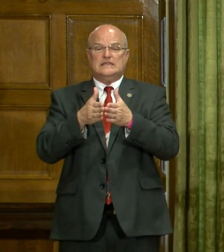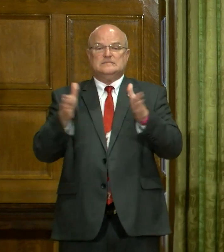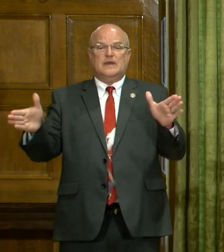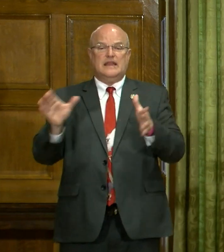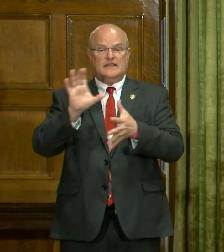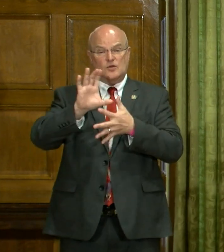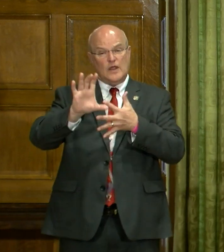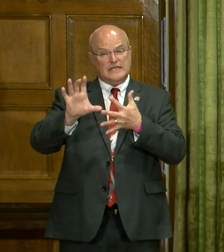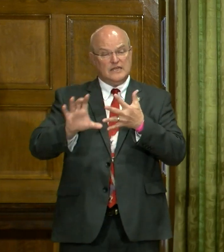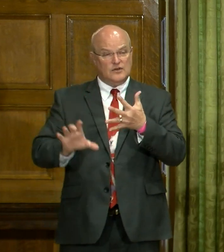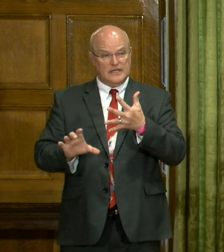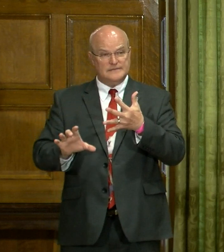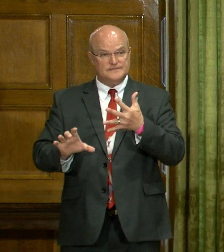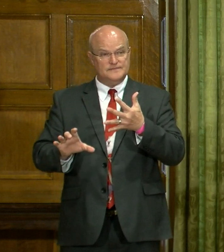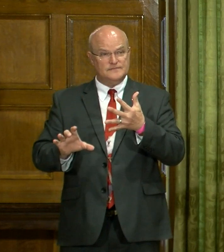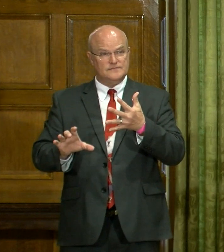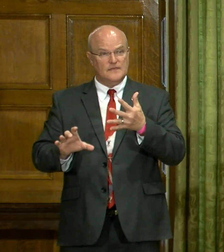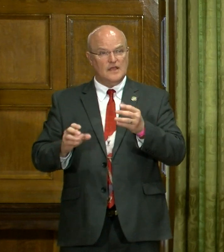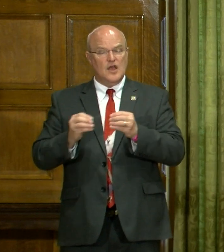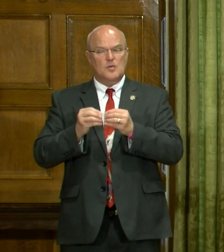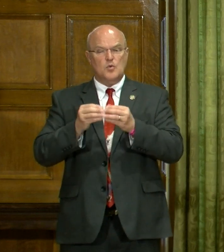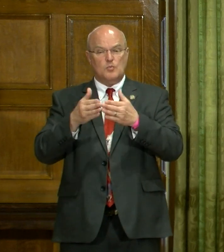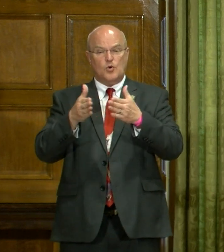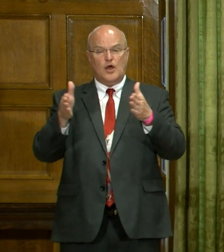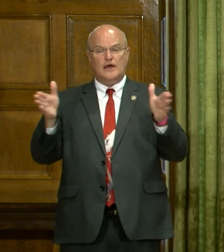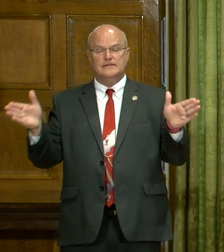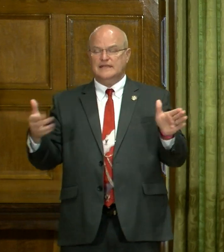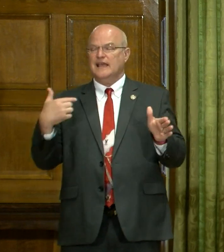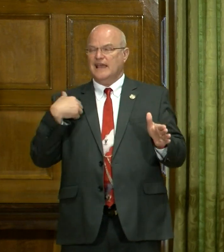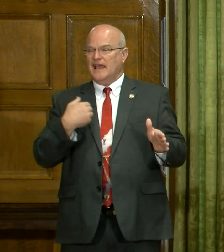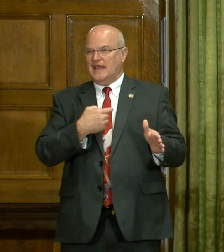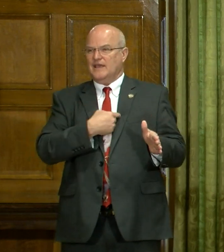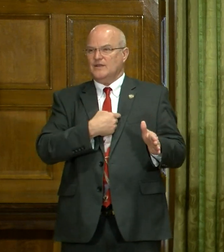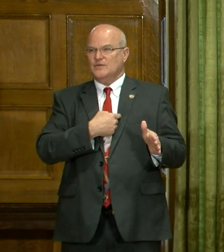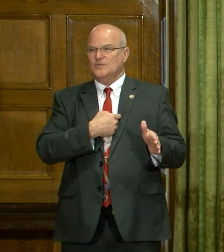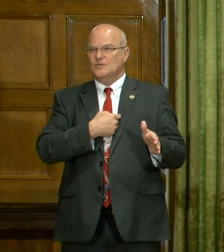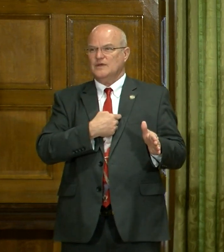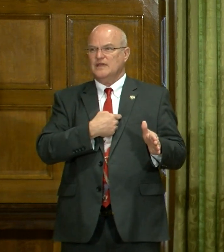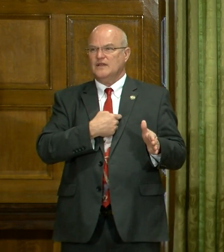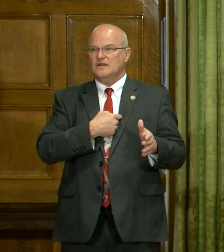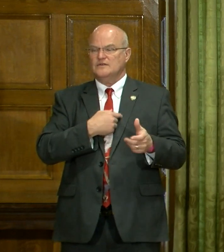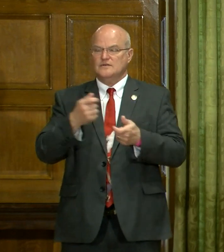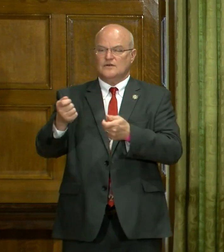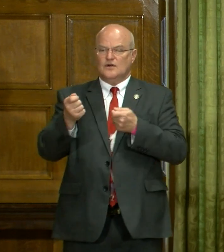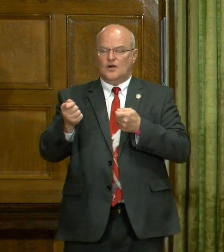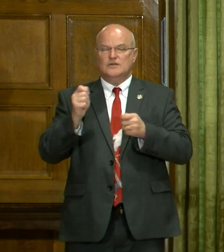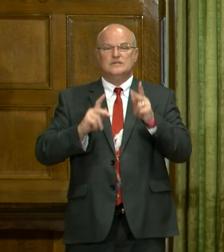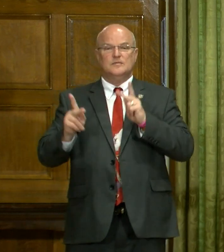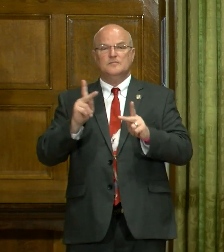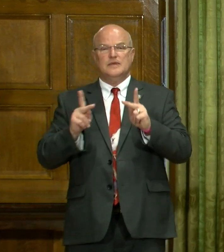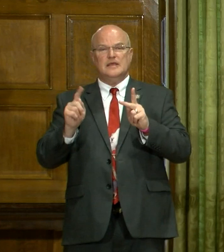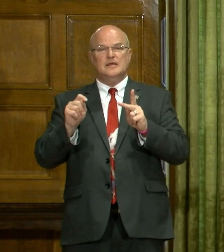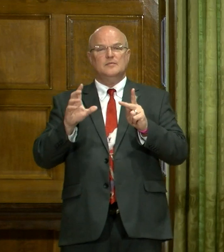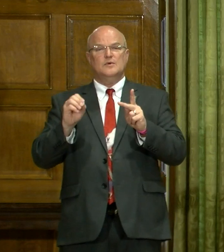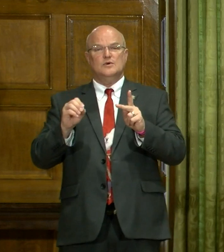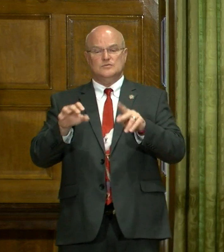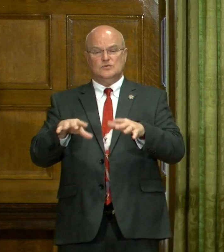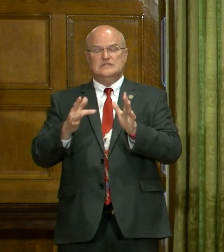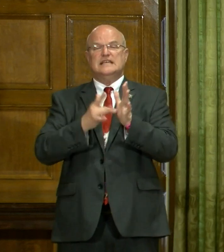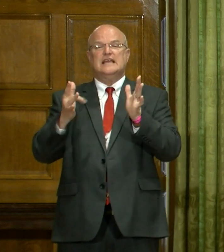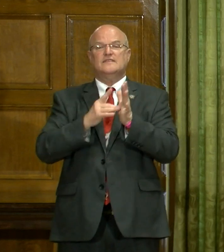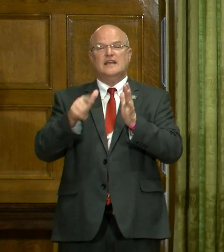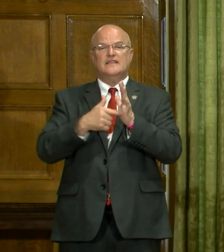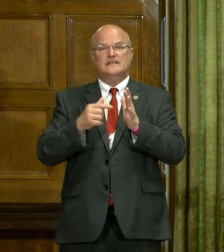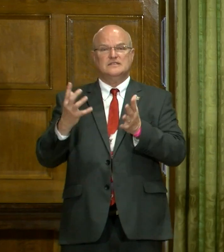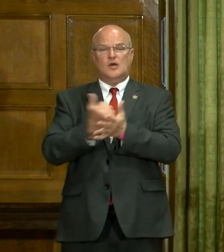the criteria a little bit more broadly, and we're you know, urging people to take